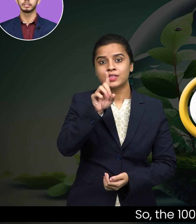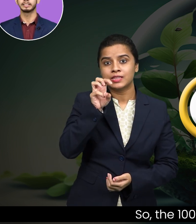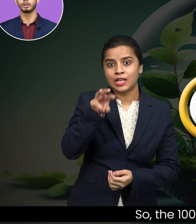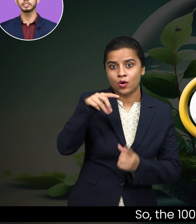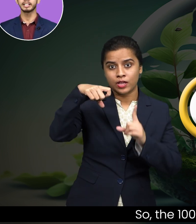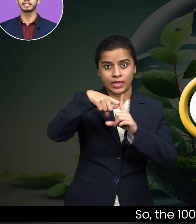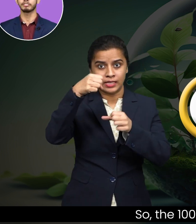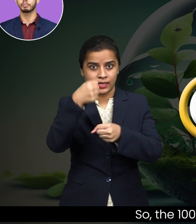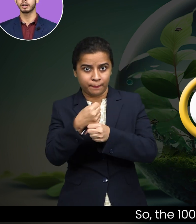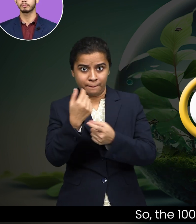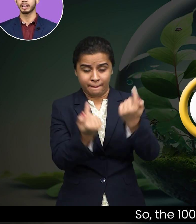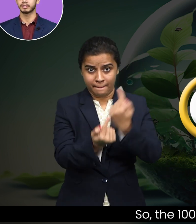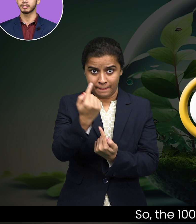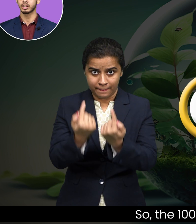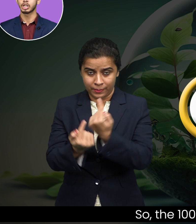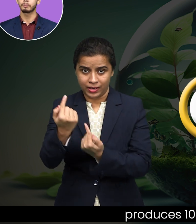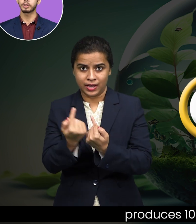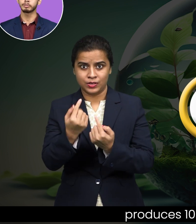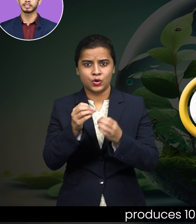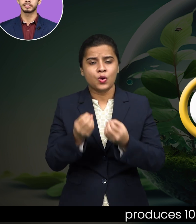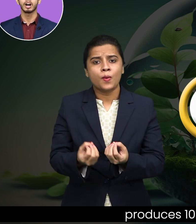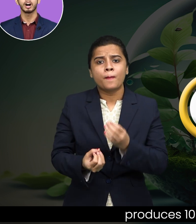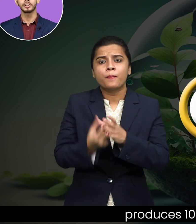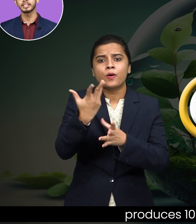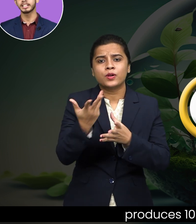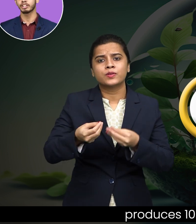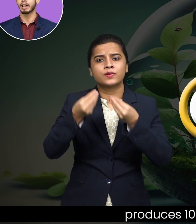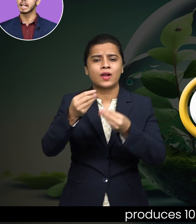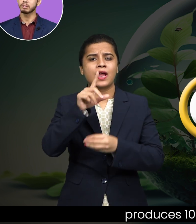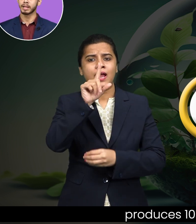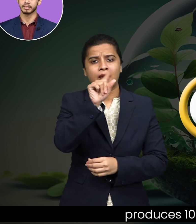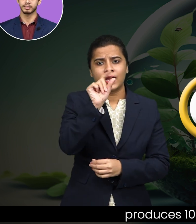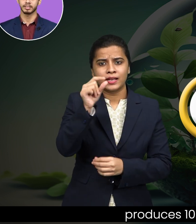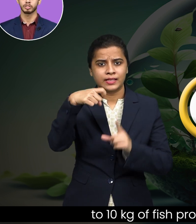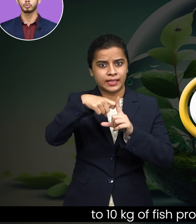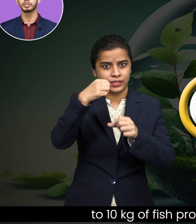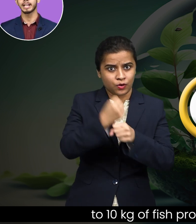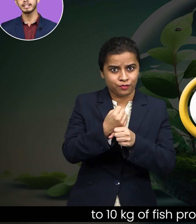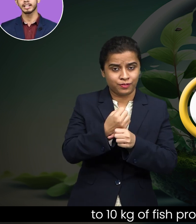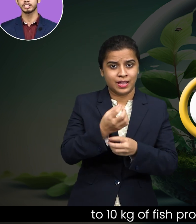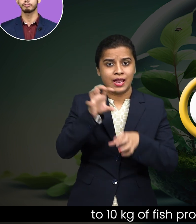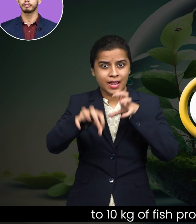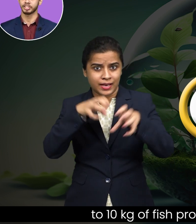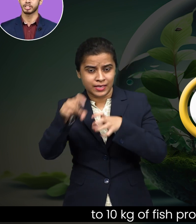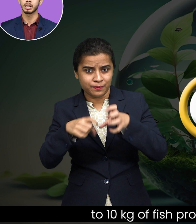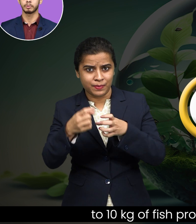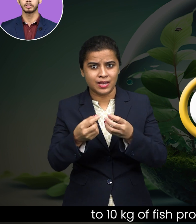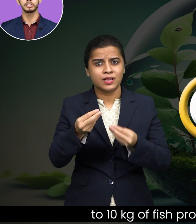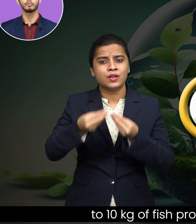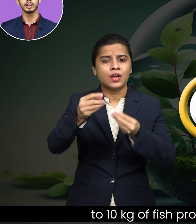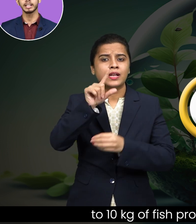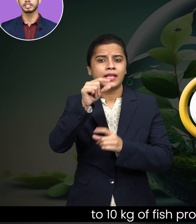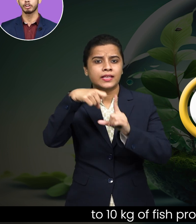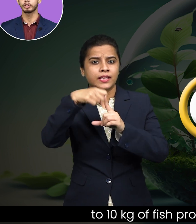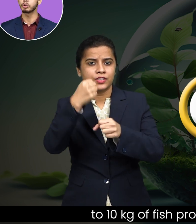So, the 1000 kg of plant plankton produces 100 kg of animal plankton to 10 kg of fish